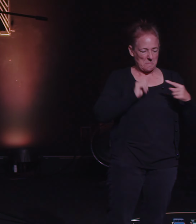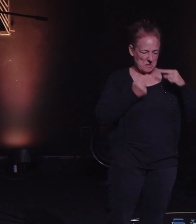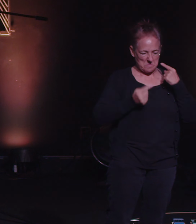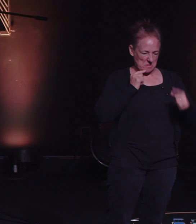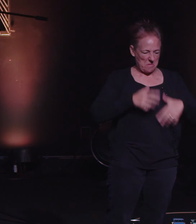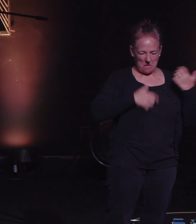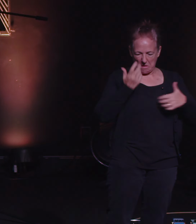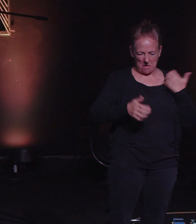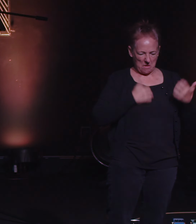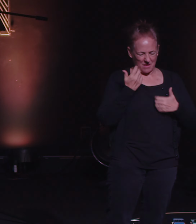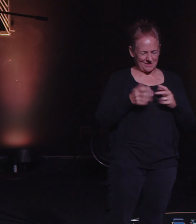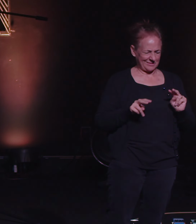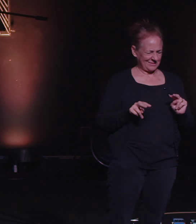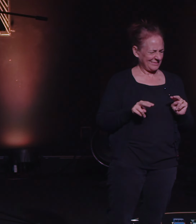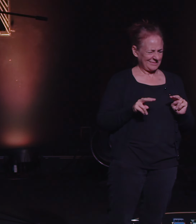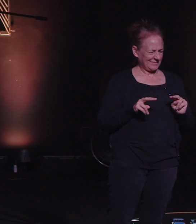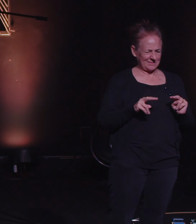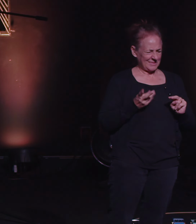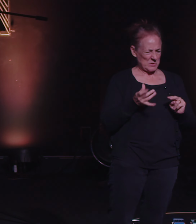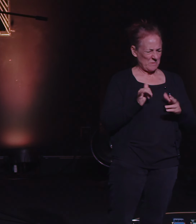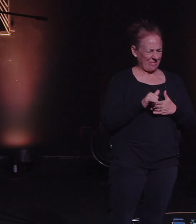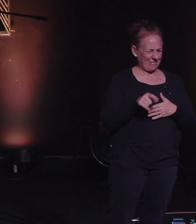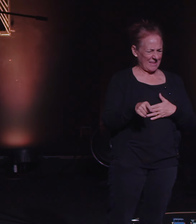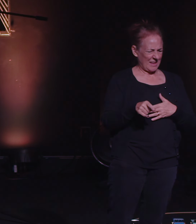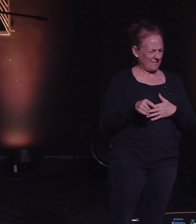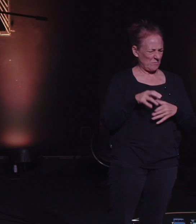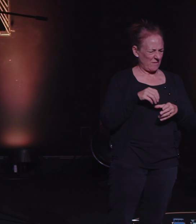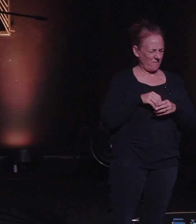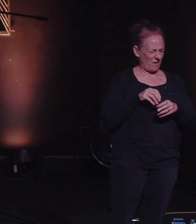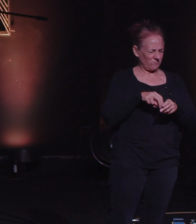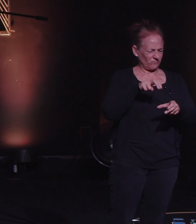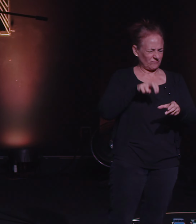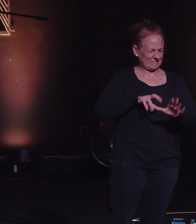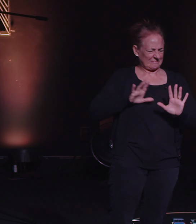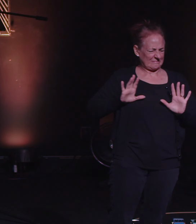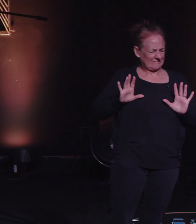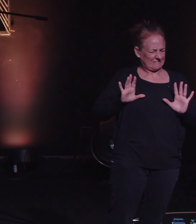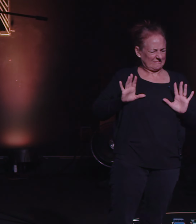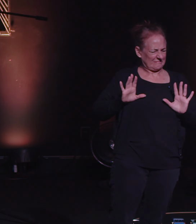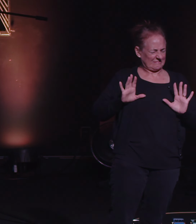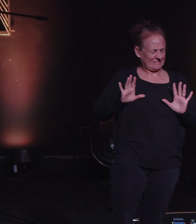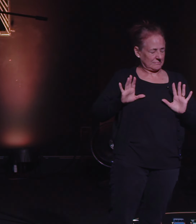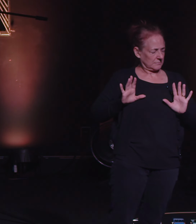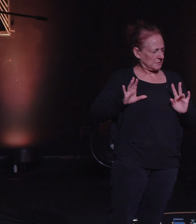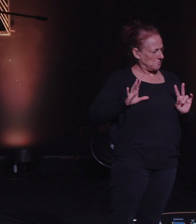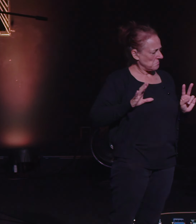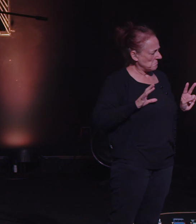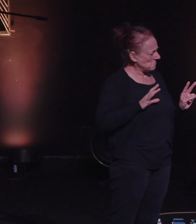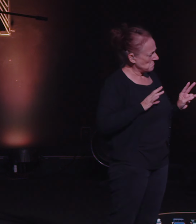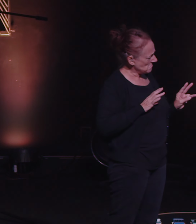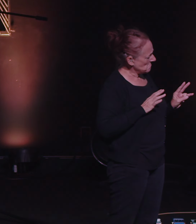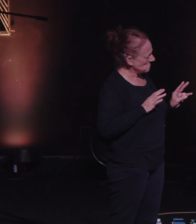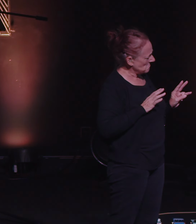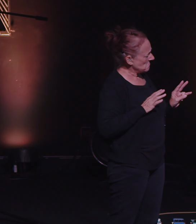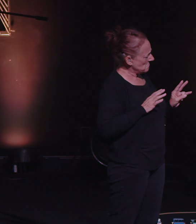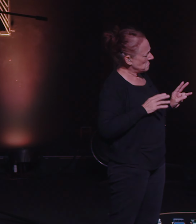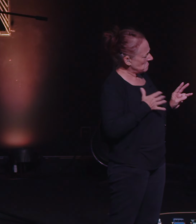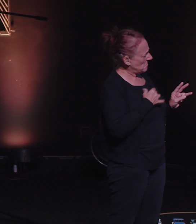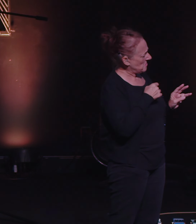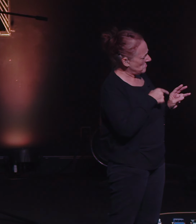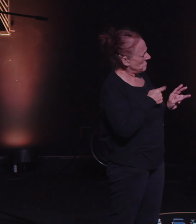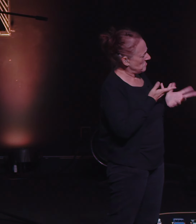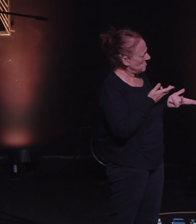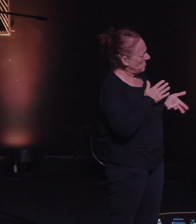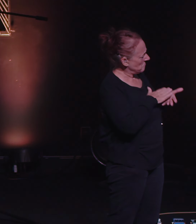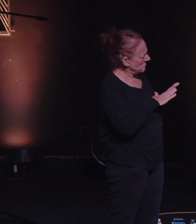and angry. That's why our vision, K Can I restate this again? Is to